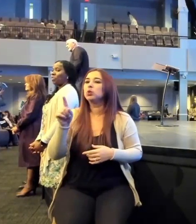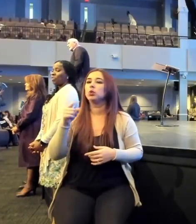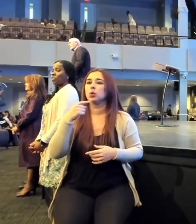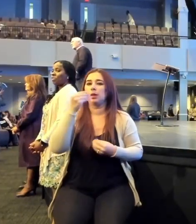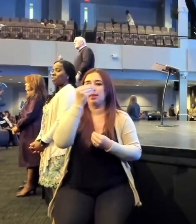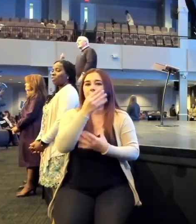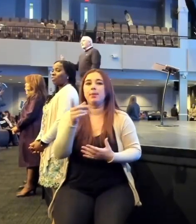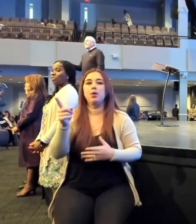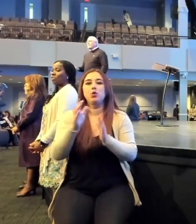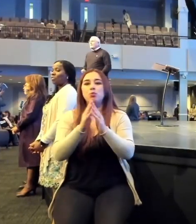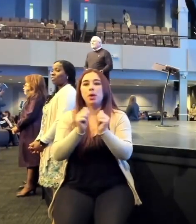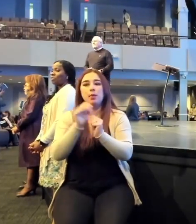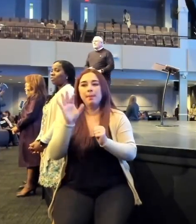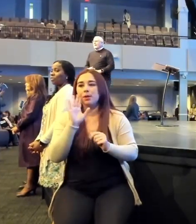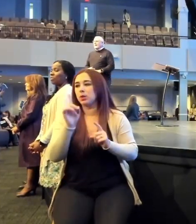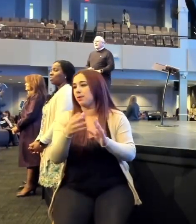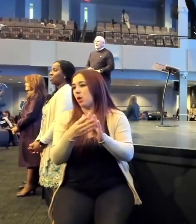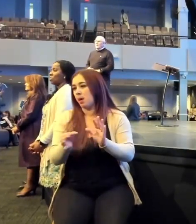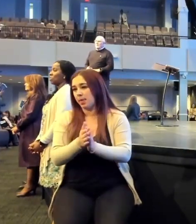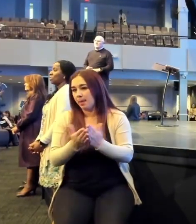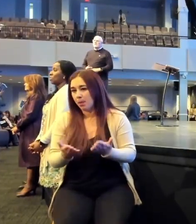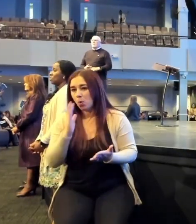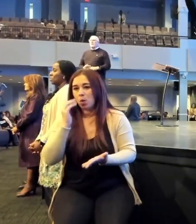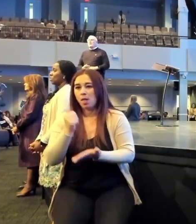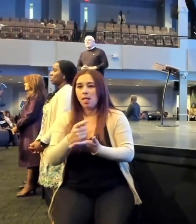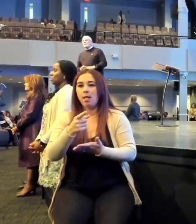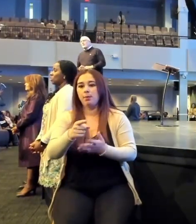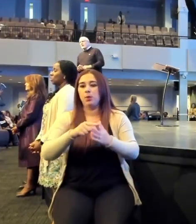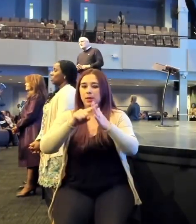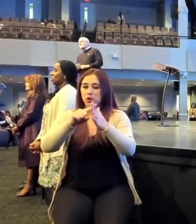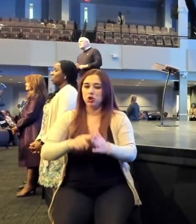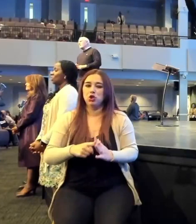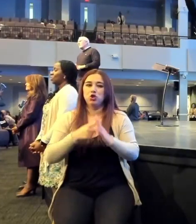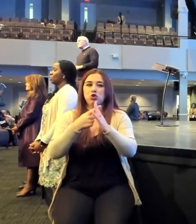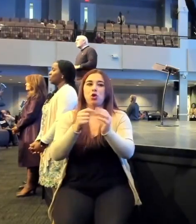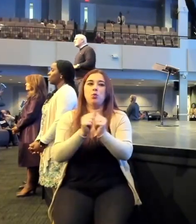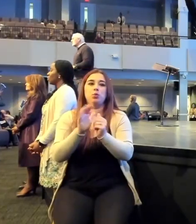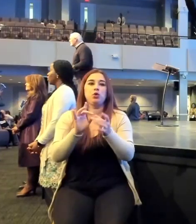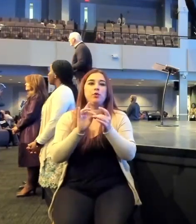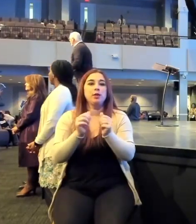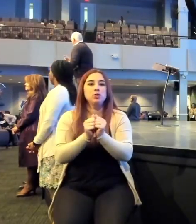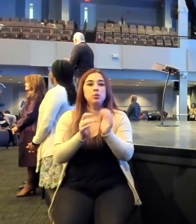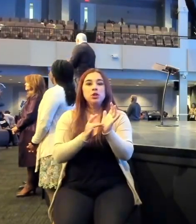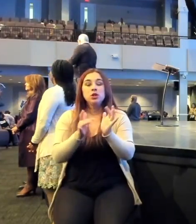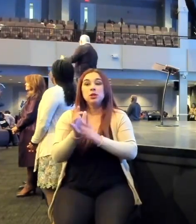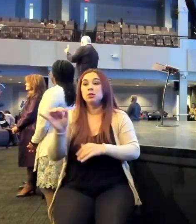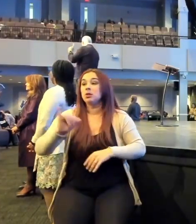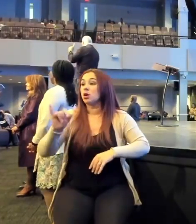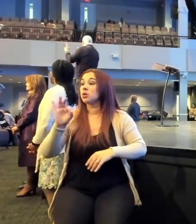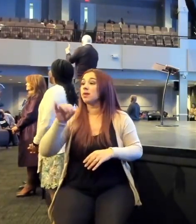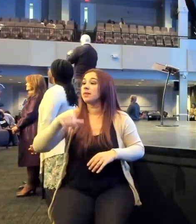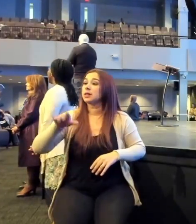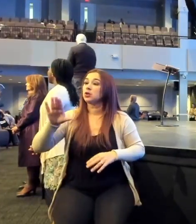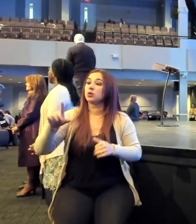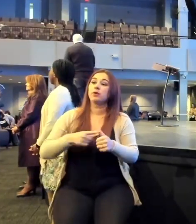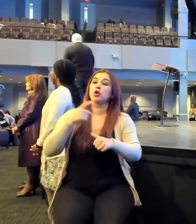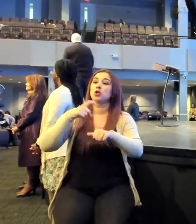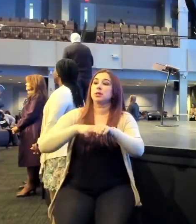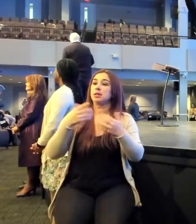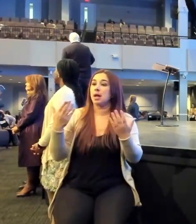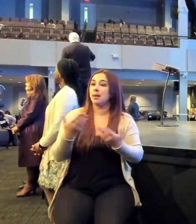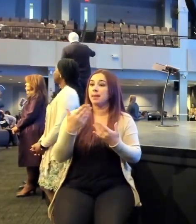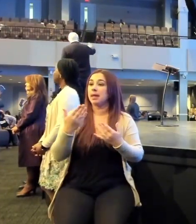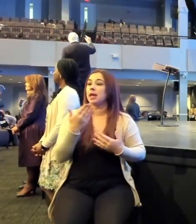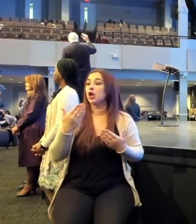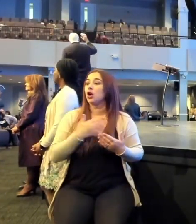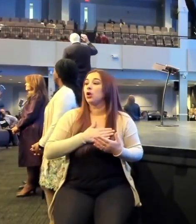pastor. They'll give you a copy of it, and it'll help you get started in your relationship with Jesus. Also, if this is your first time with us this weekend,